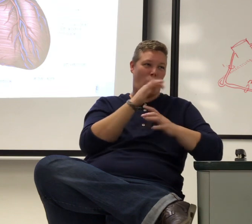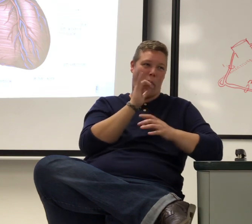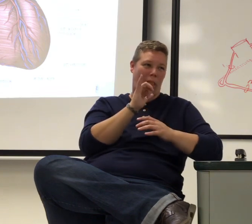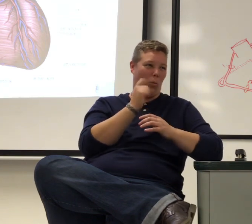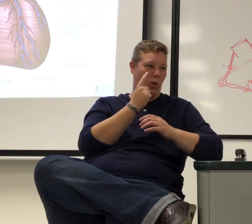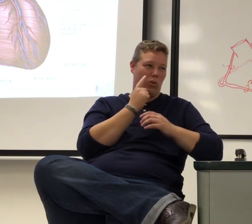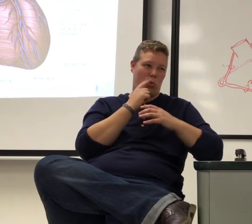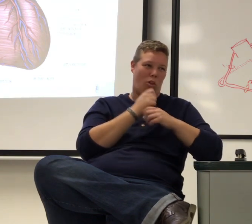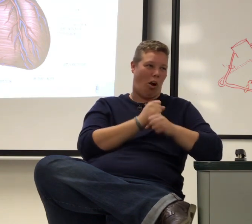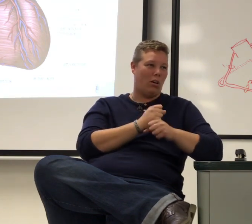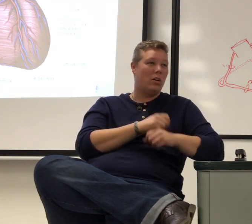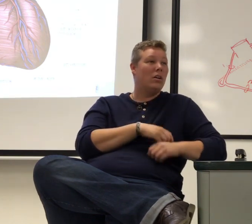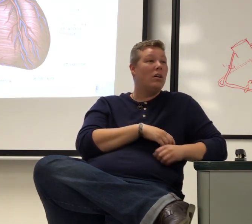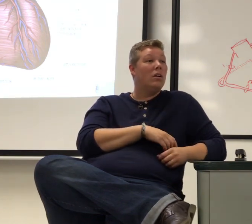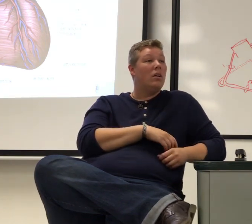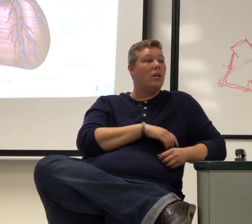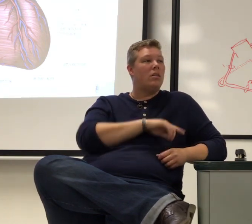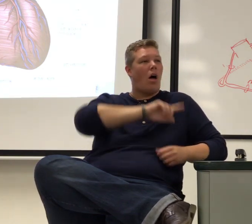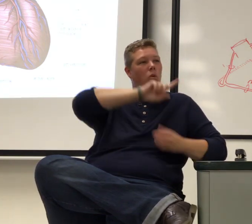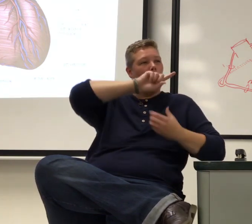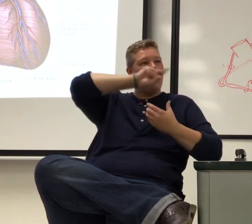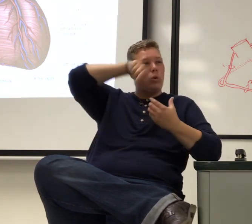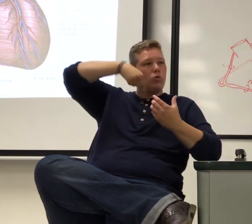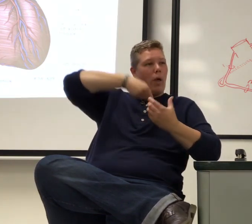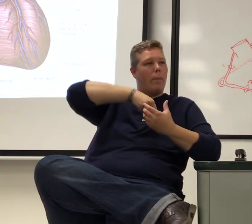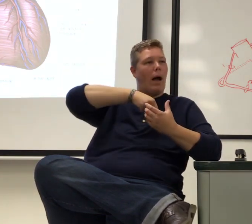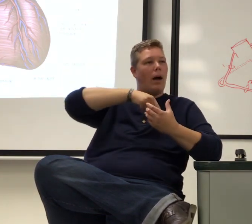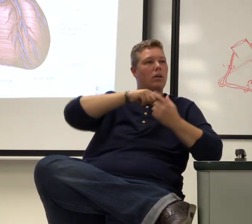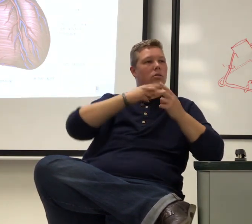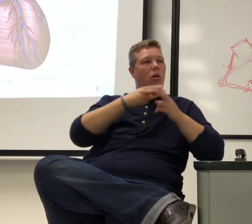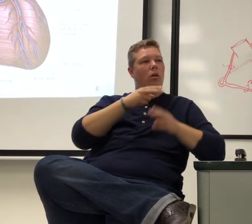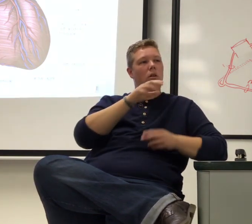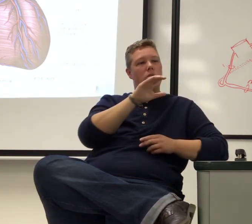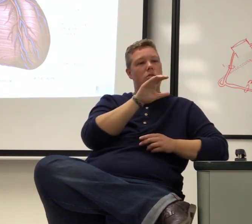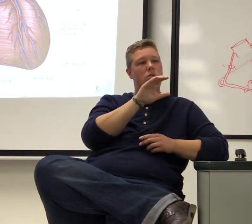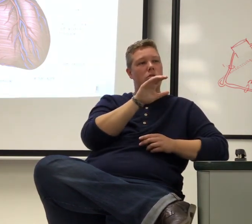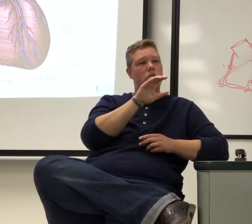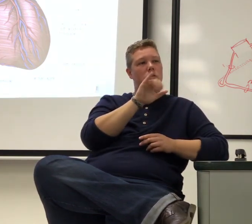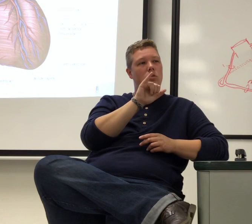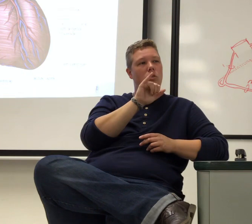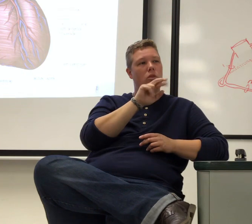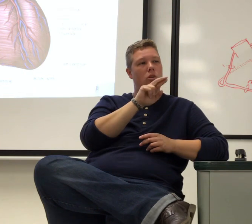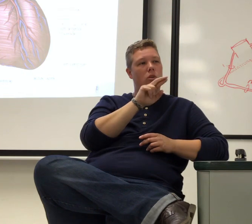back is the circumflex artery, circumflex branch.